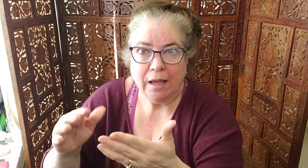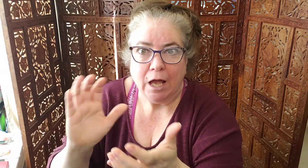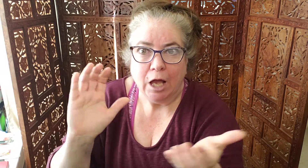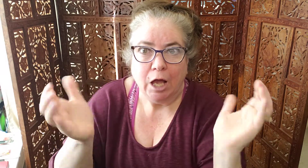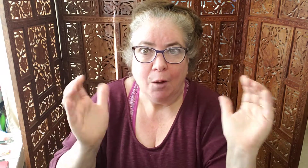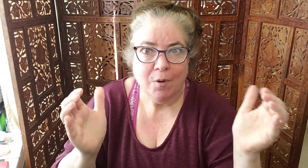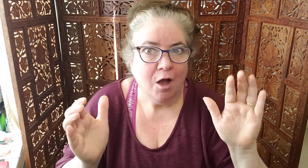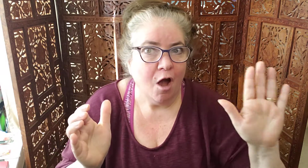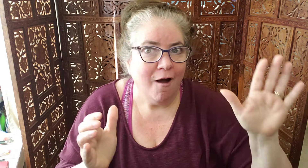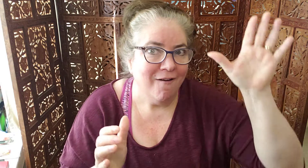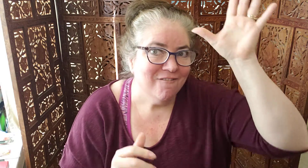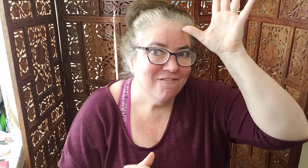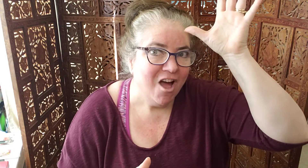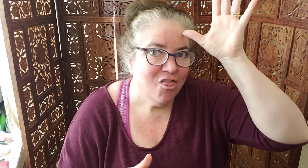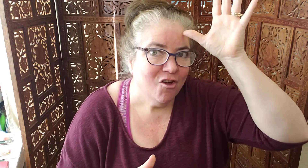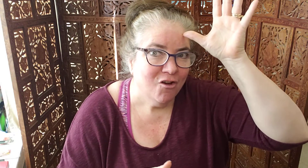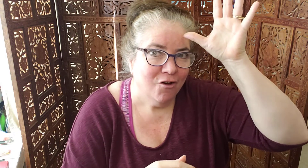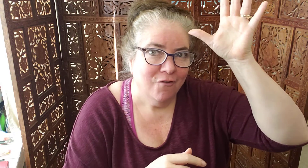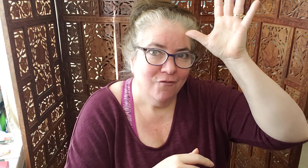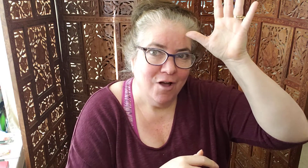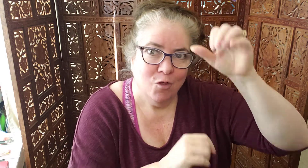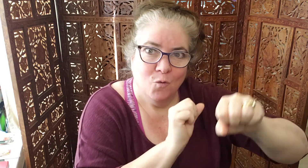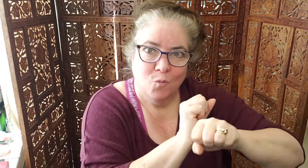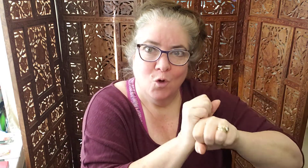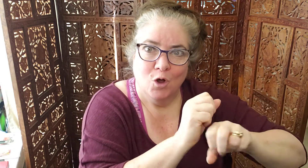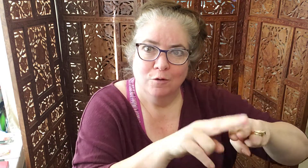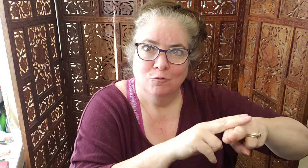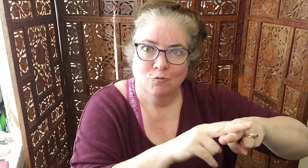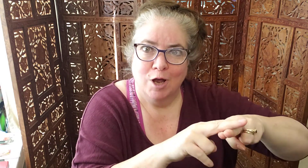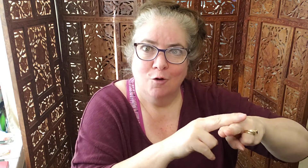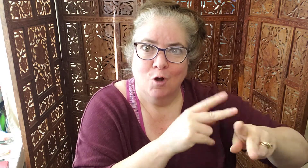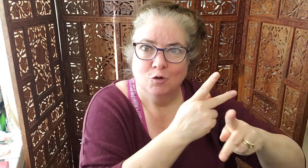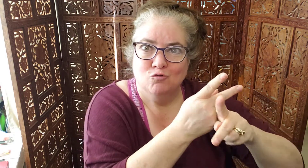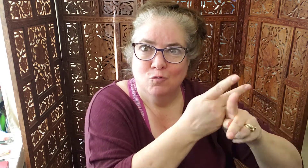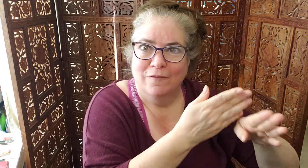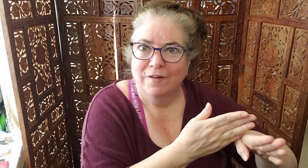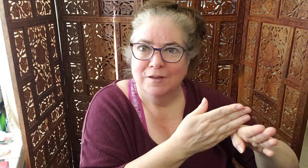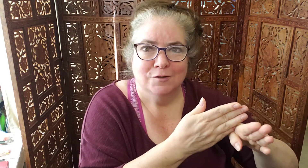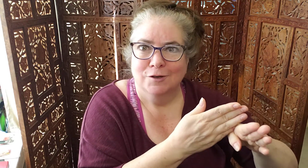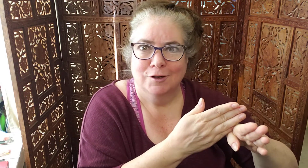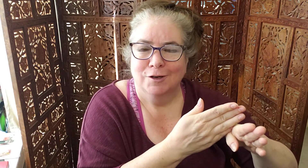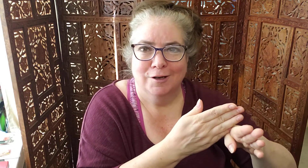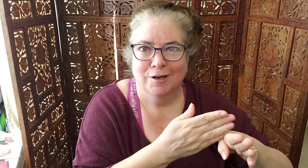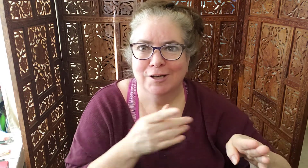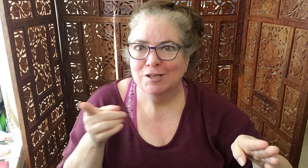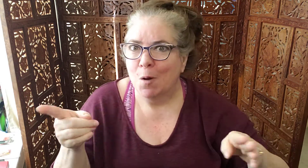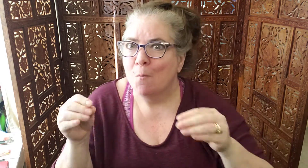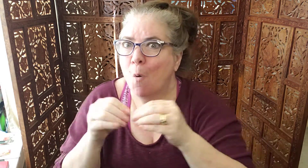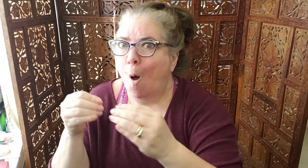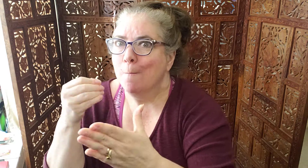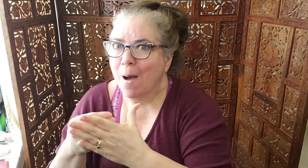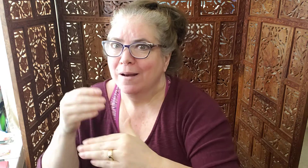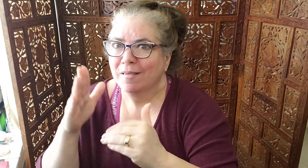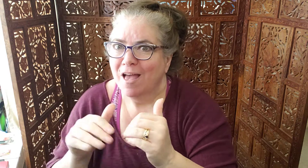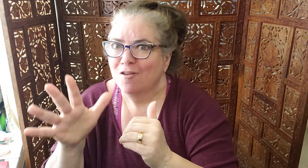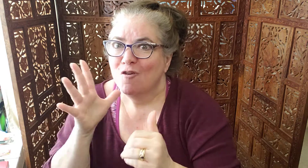as a railroad supervisor. I mean, imagine making more money than your parents at 17 or